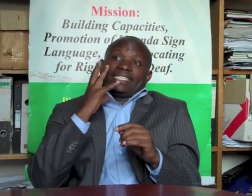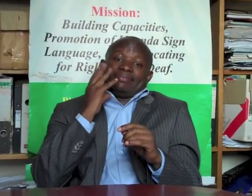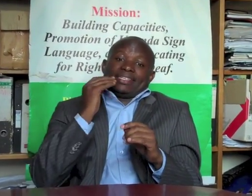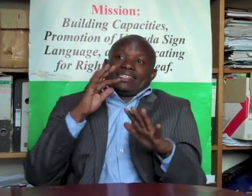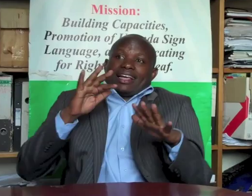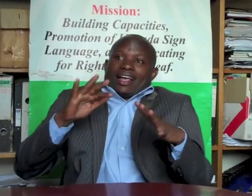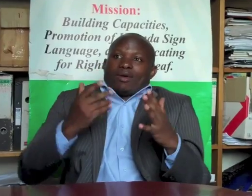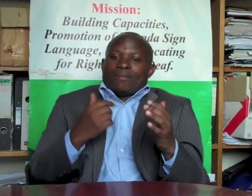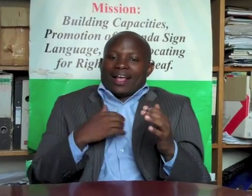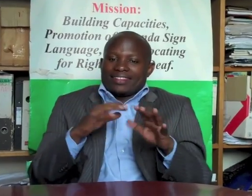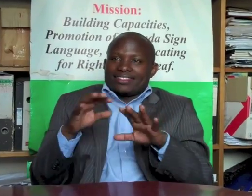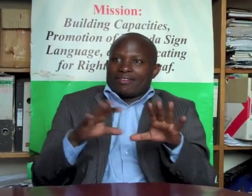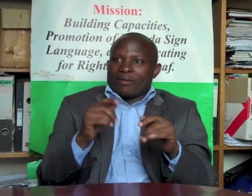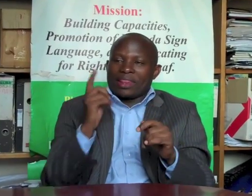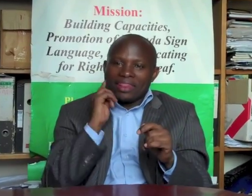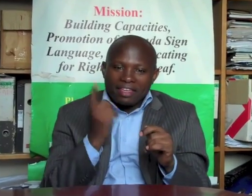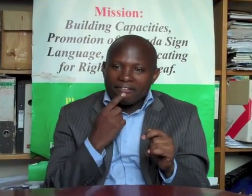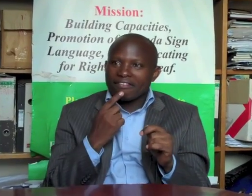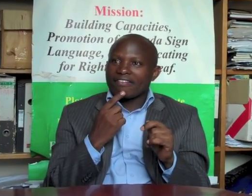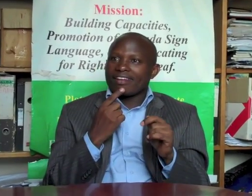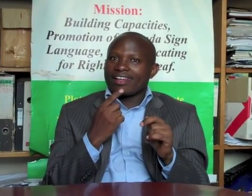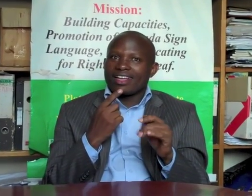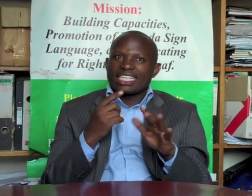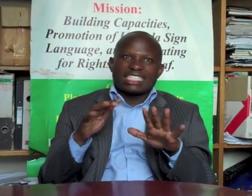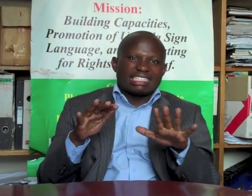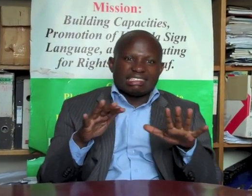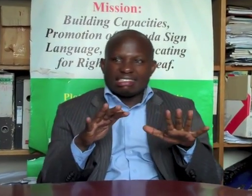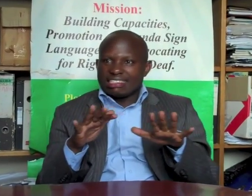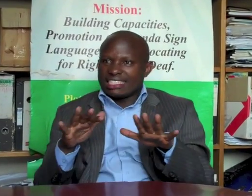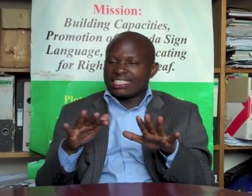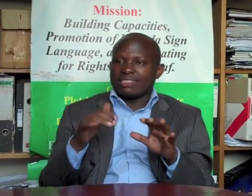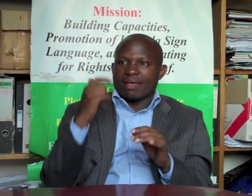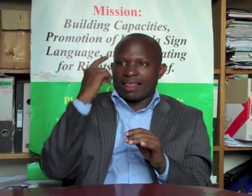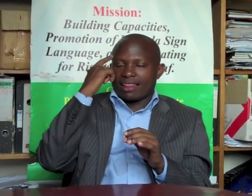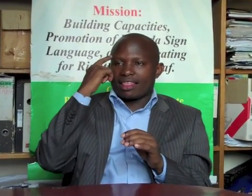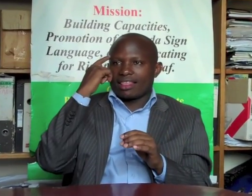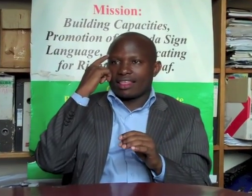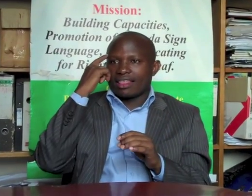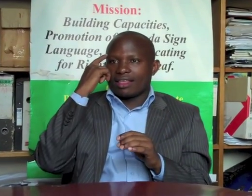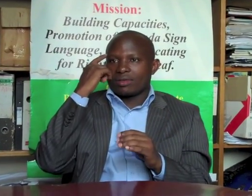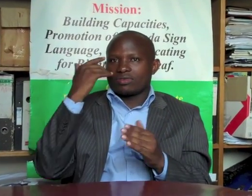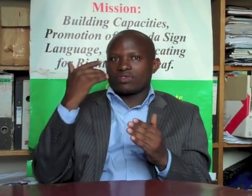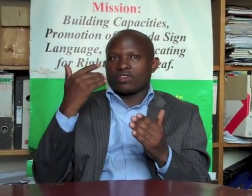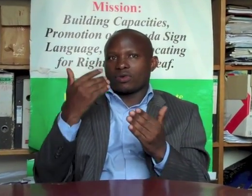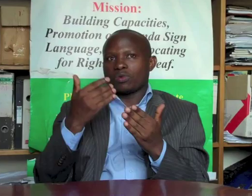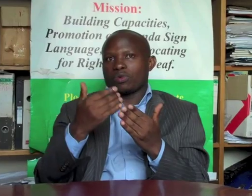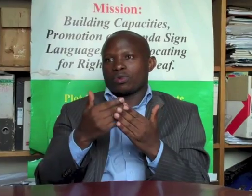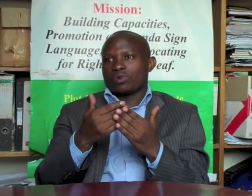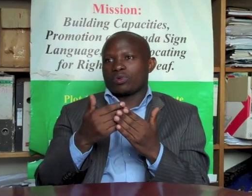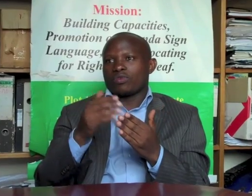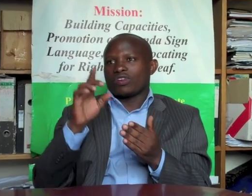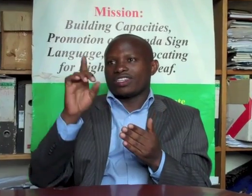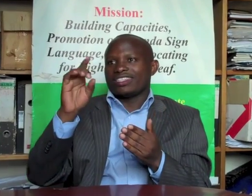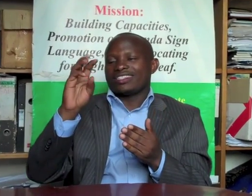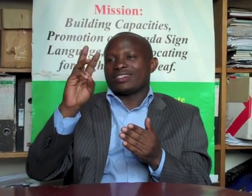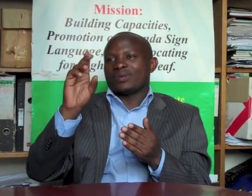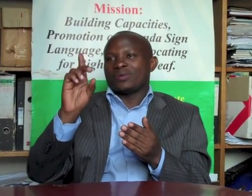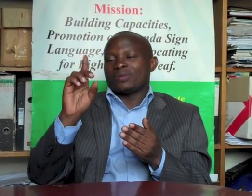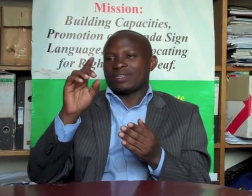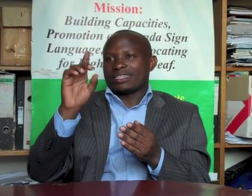From my personal experience, how I suffered when I became deaf, it was a real challenge. I feel it